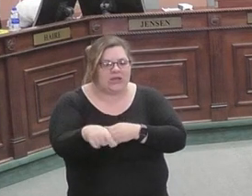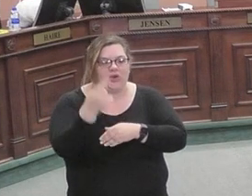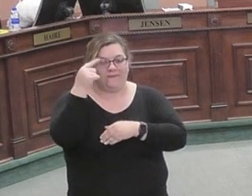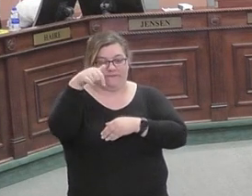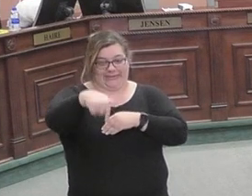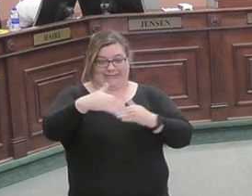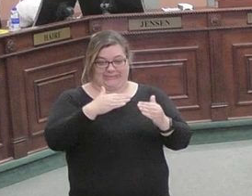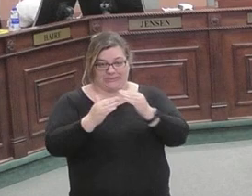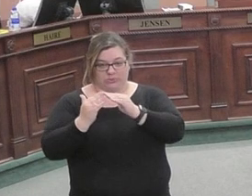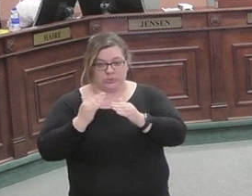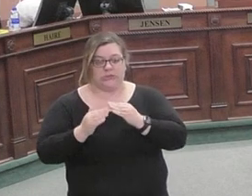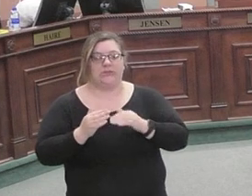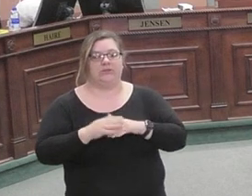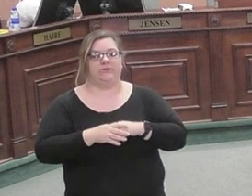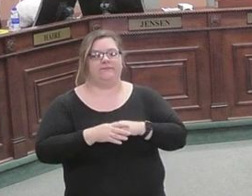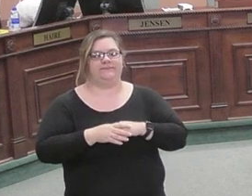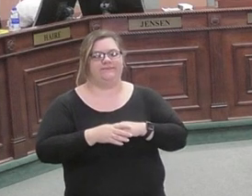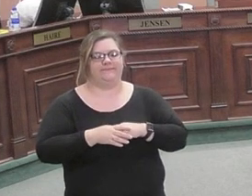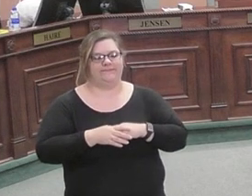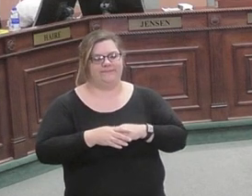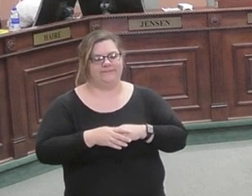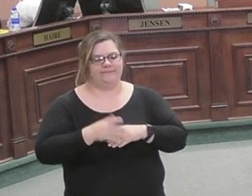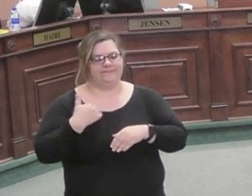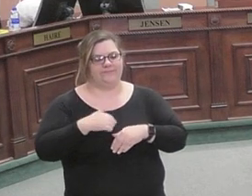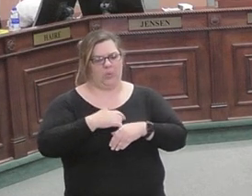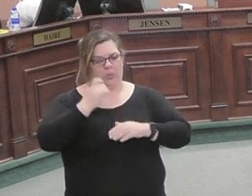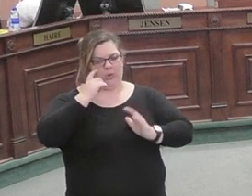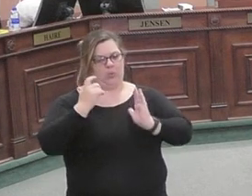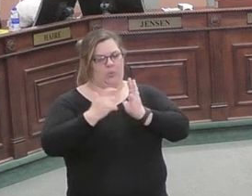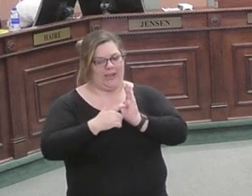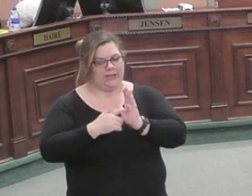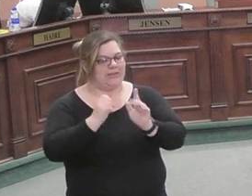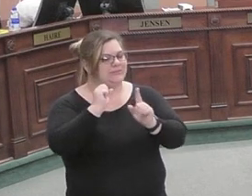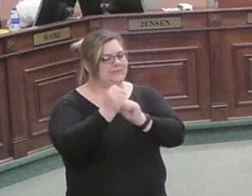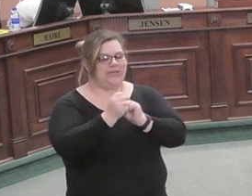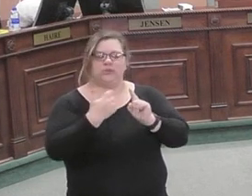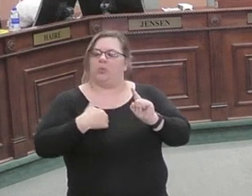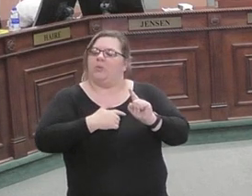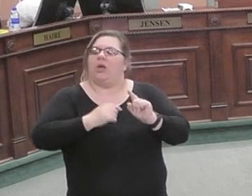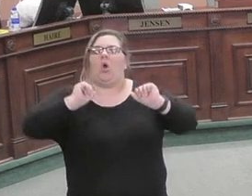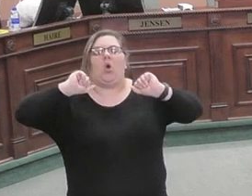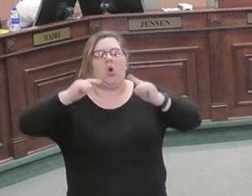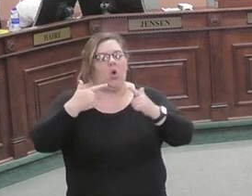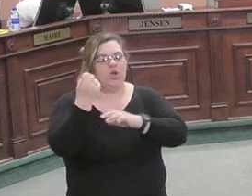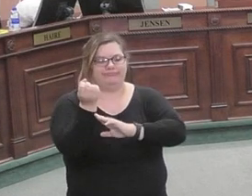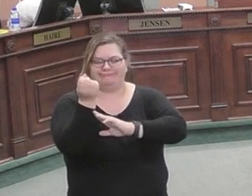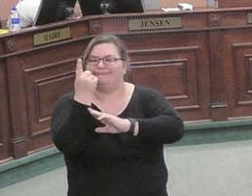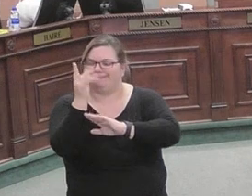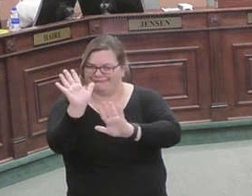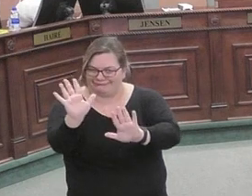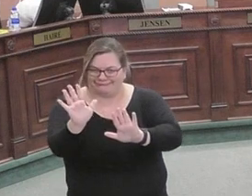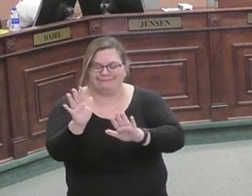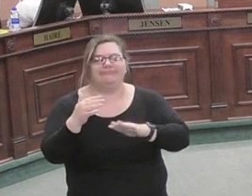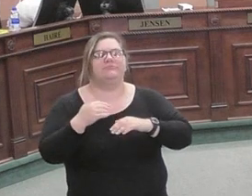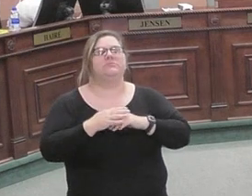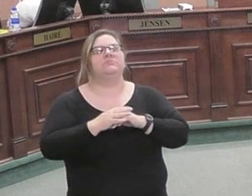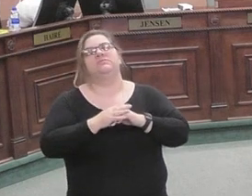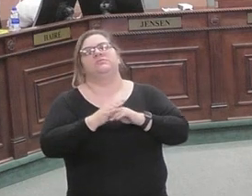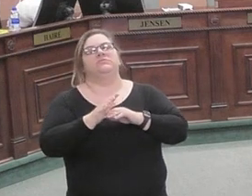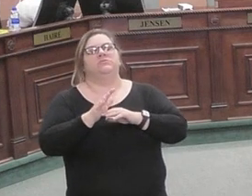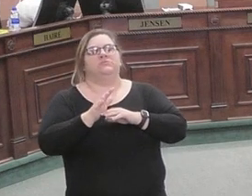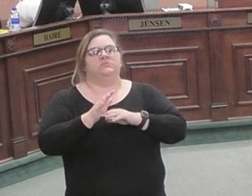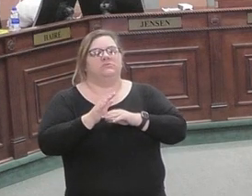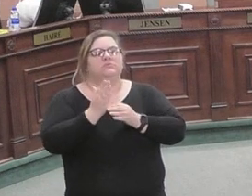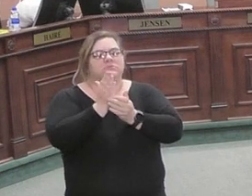found was that there are situations, as we all know, and I haven't validated or verified all of these, but there